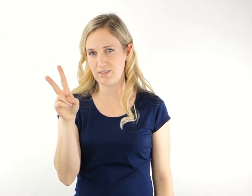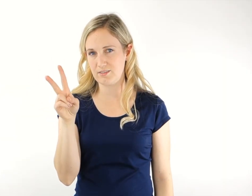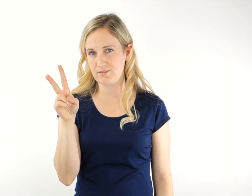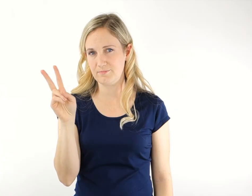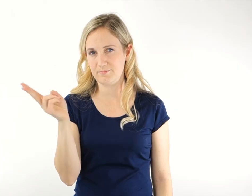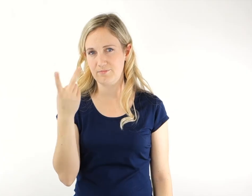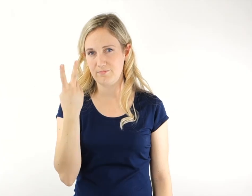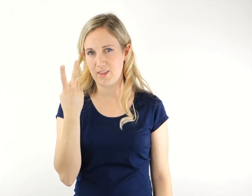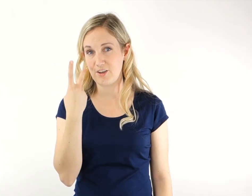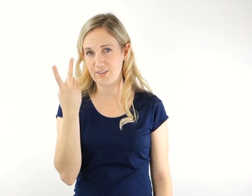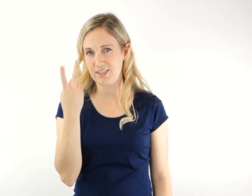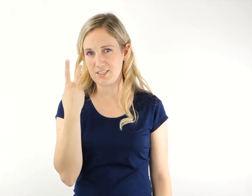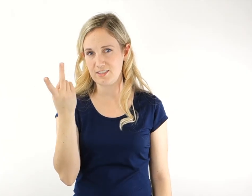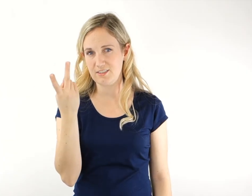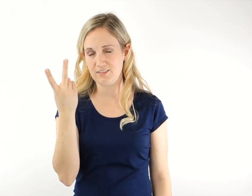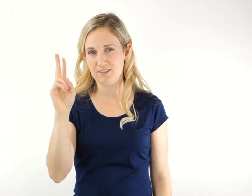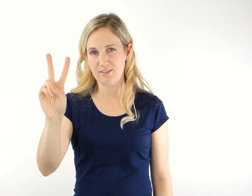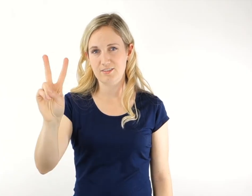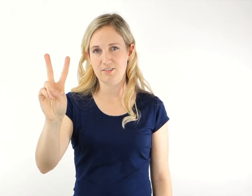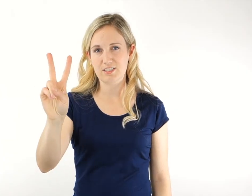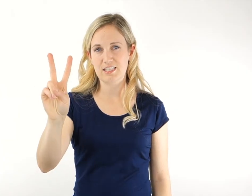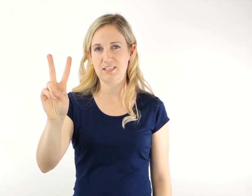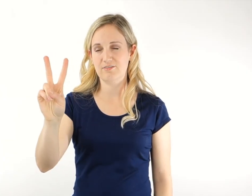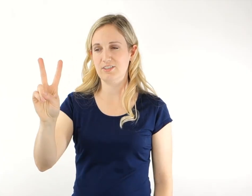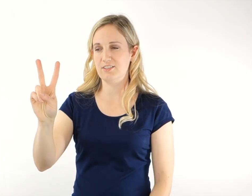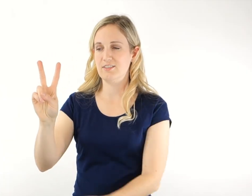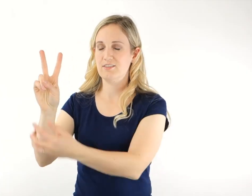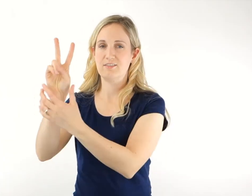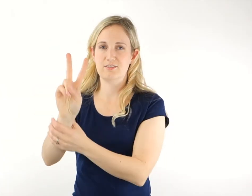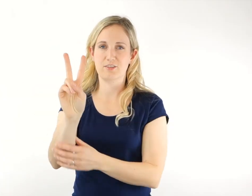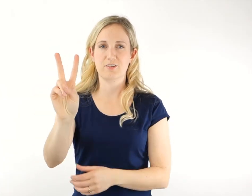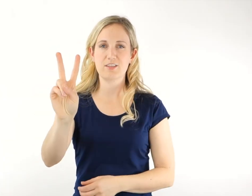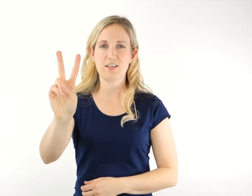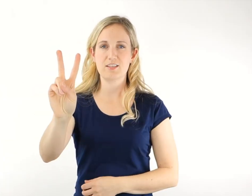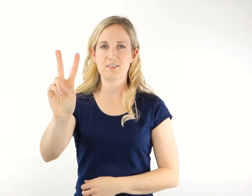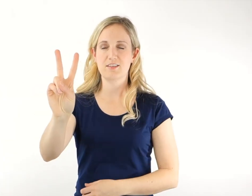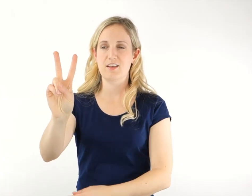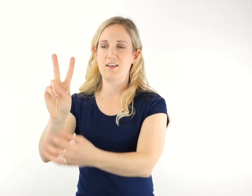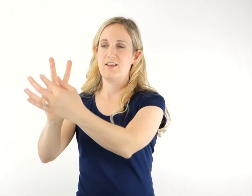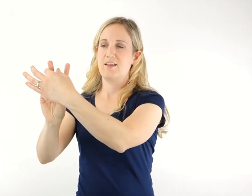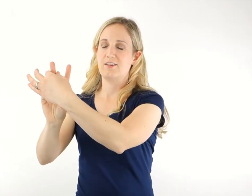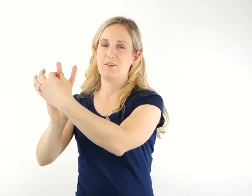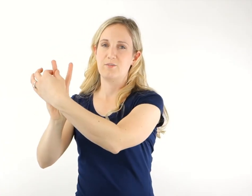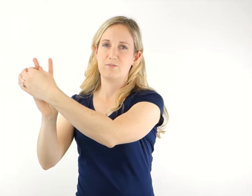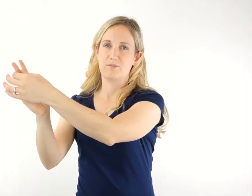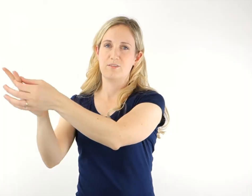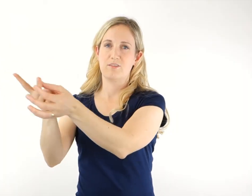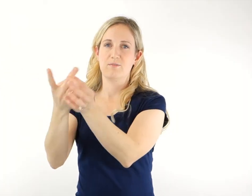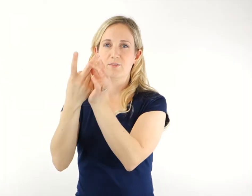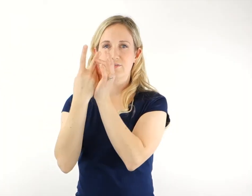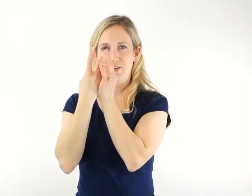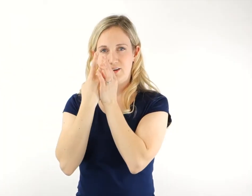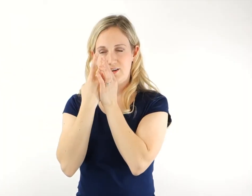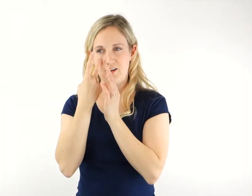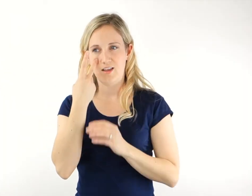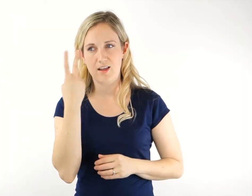this. Go like this. So you see the difference? So you can go like this and go middle finger